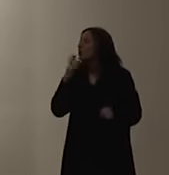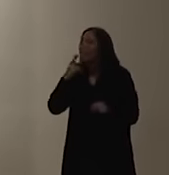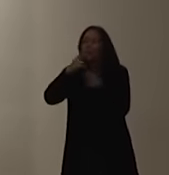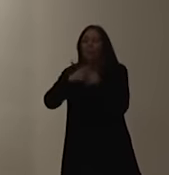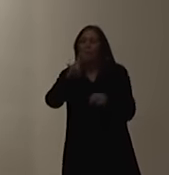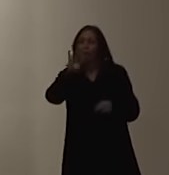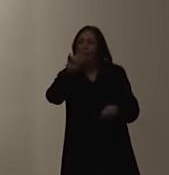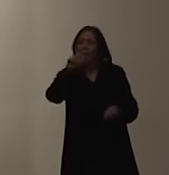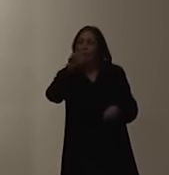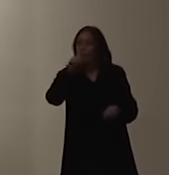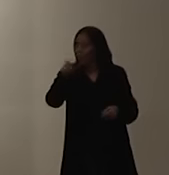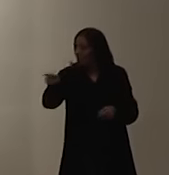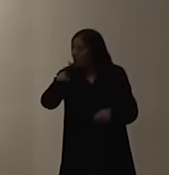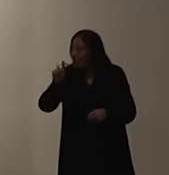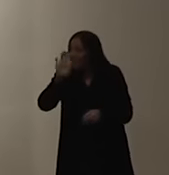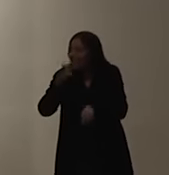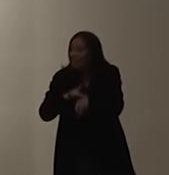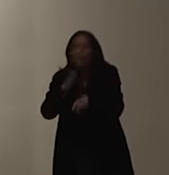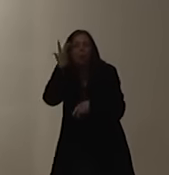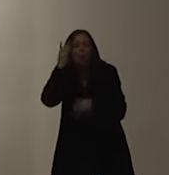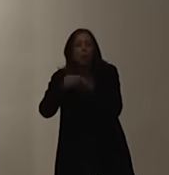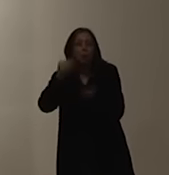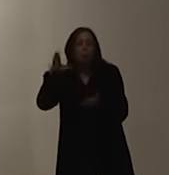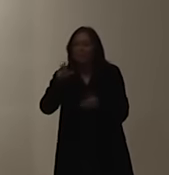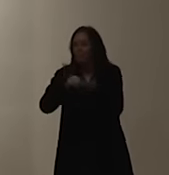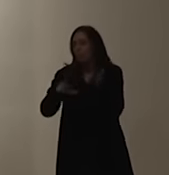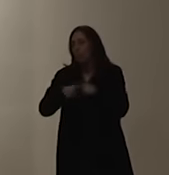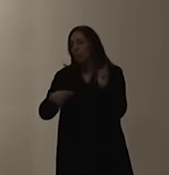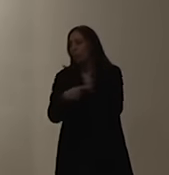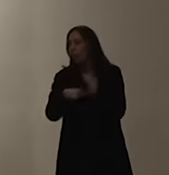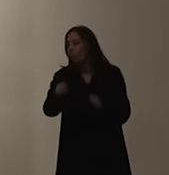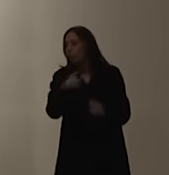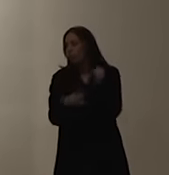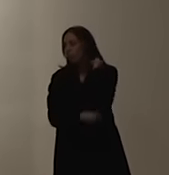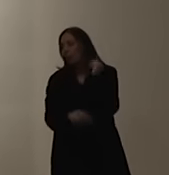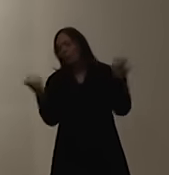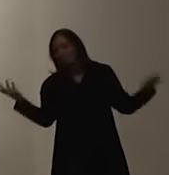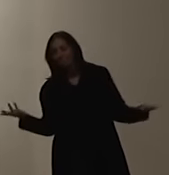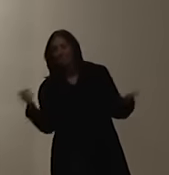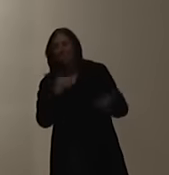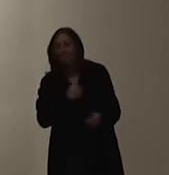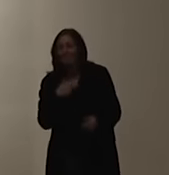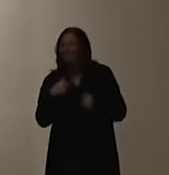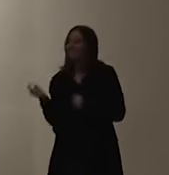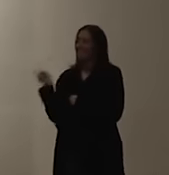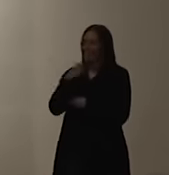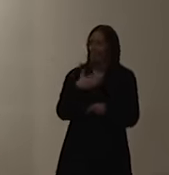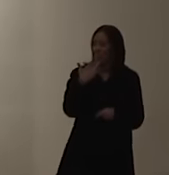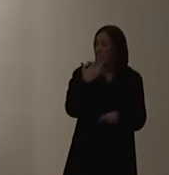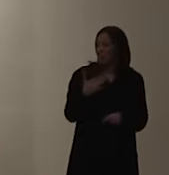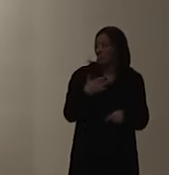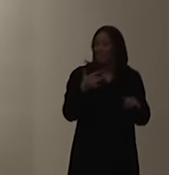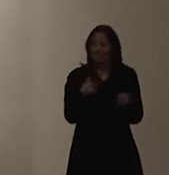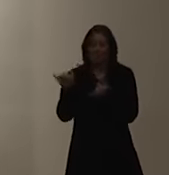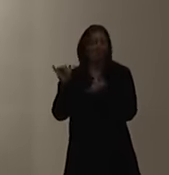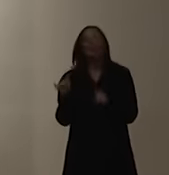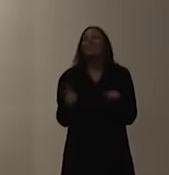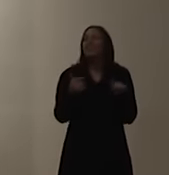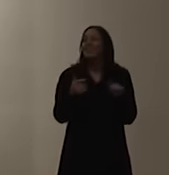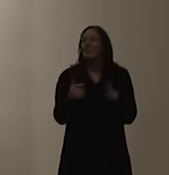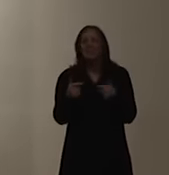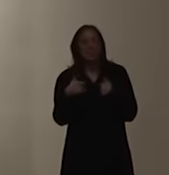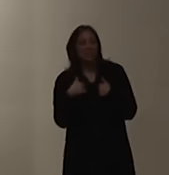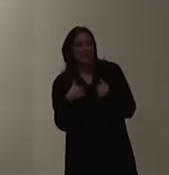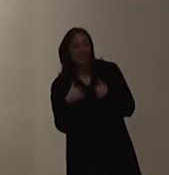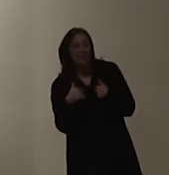students. So, and then this happens, and I'm saying, I don't want to be in a tent on